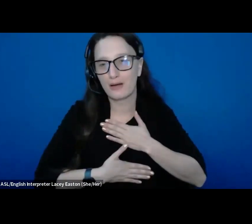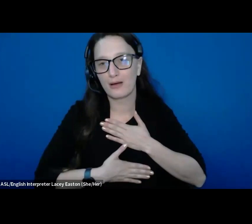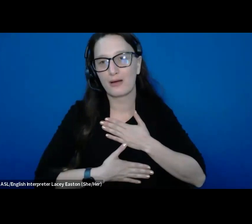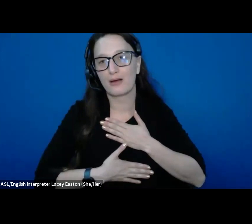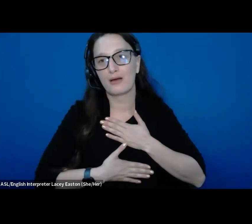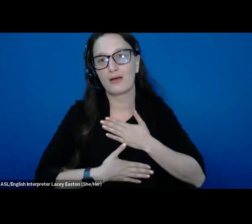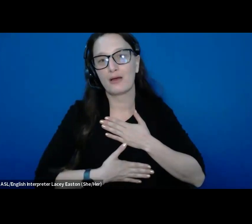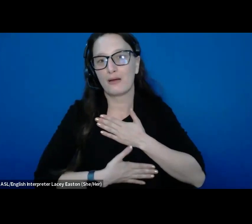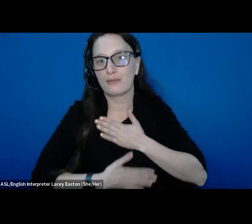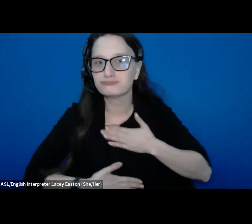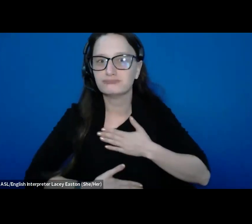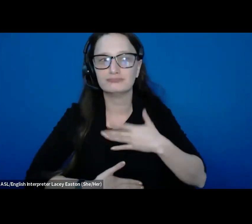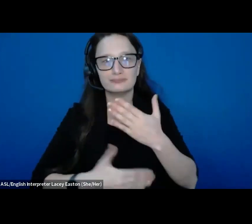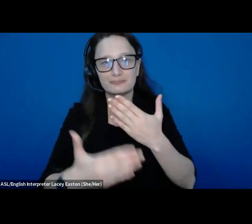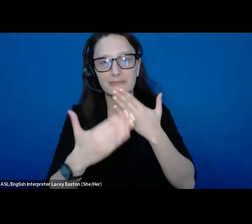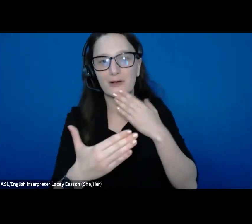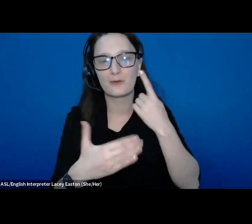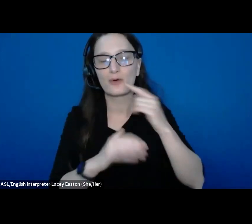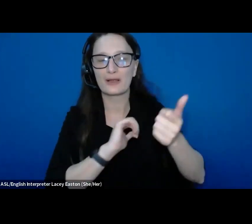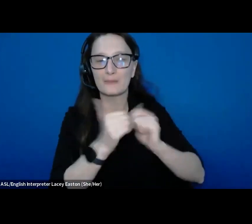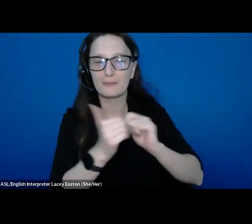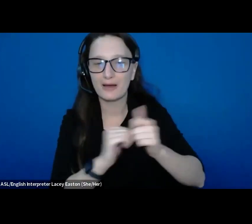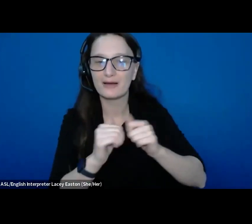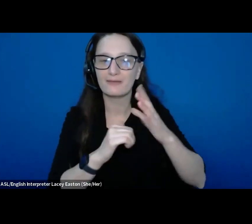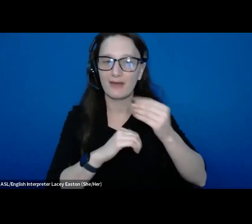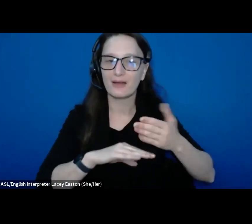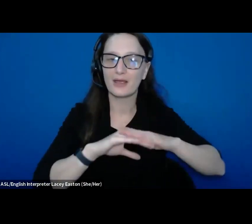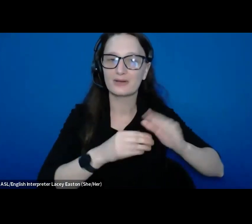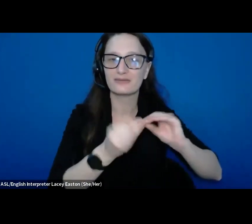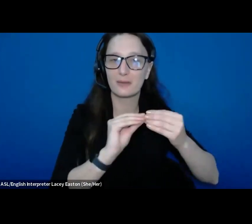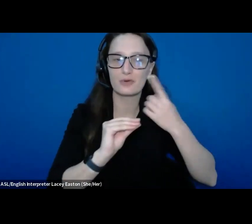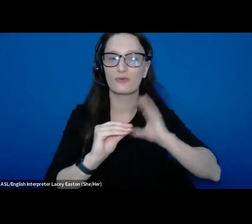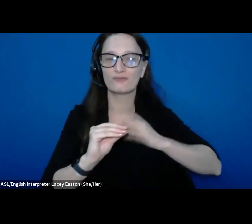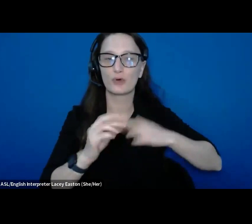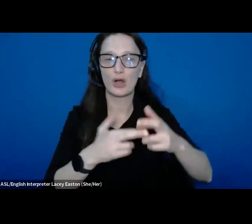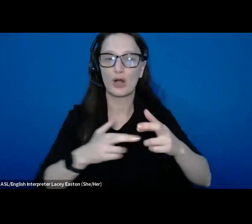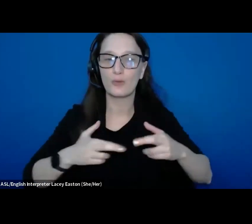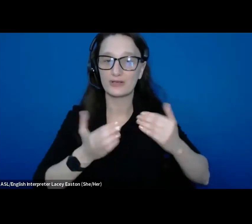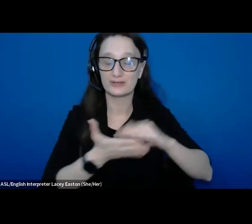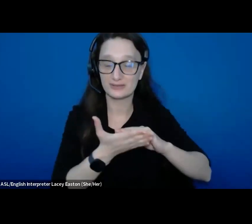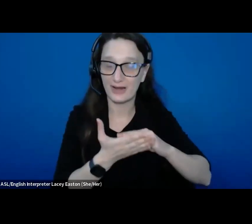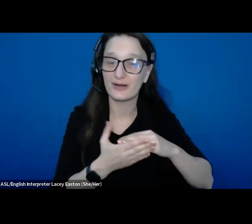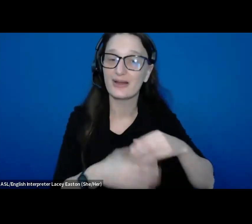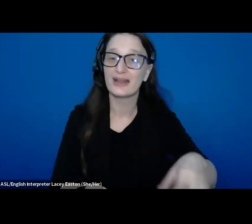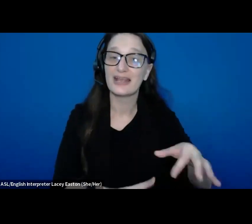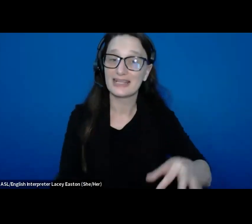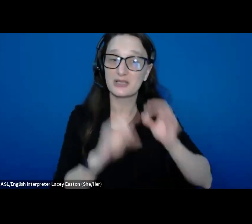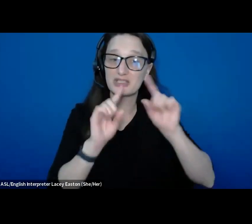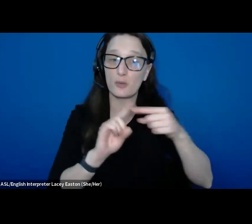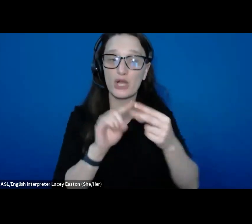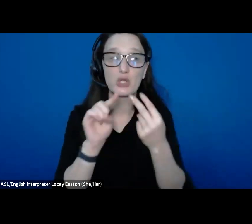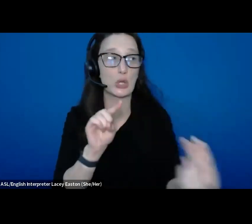integrated employment numbers as it relates to our regional center, especially if you look at year over year over year growth. And